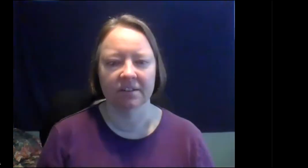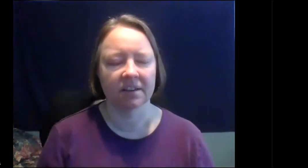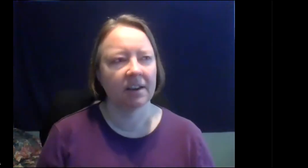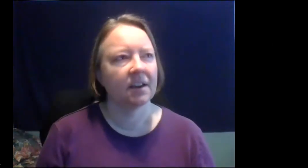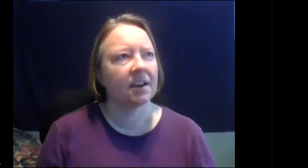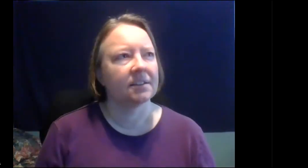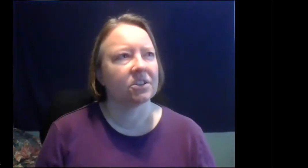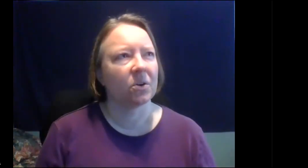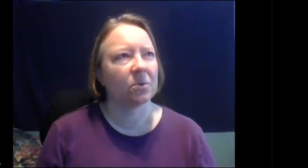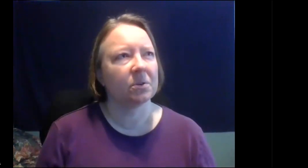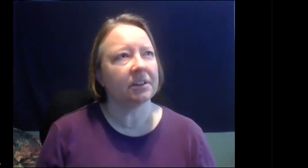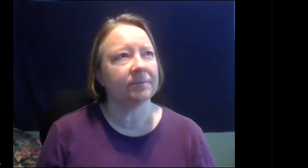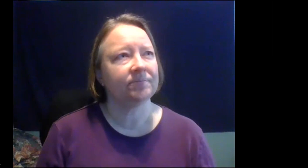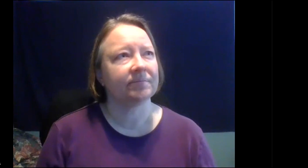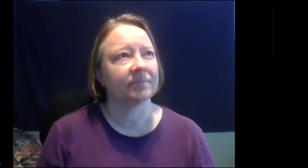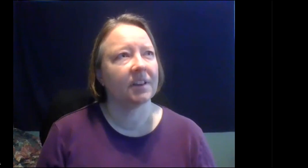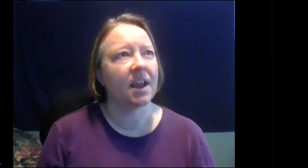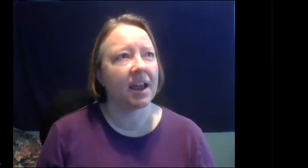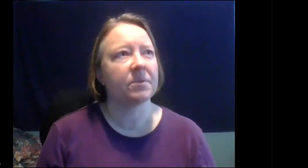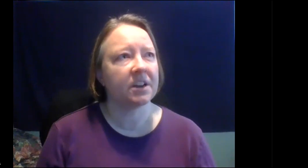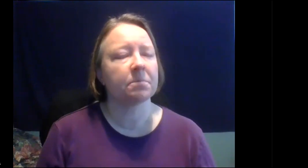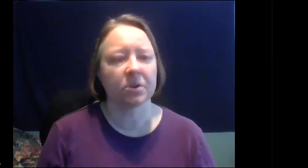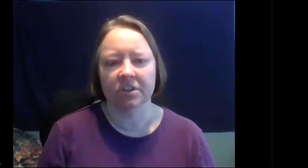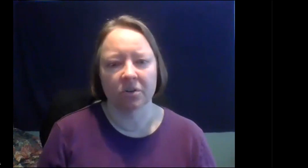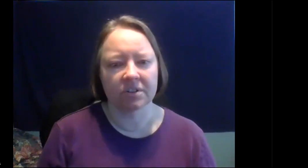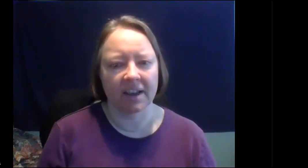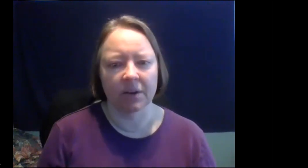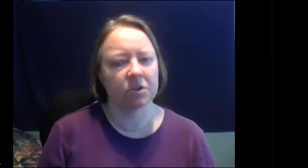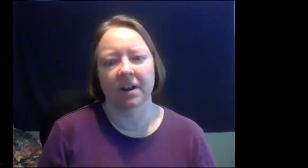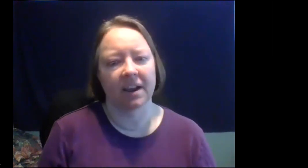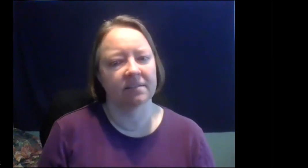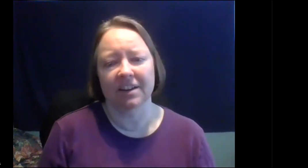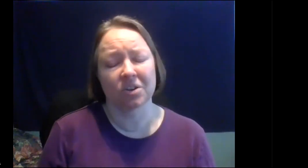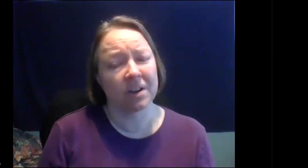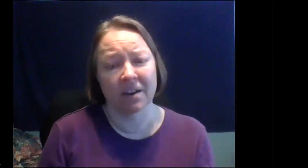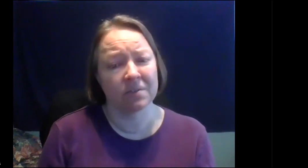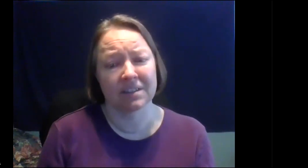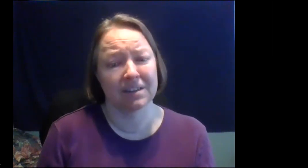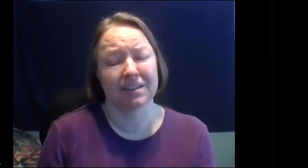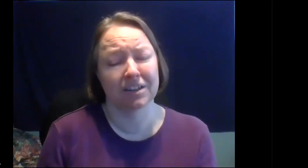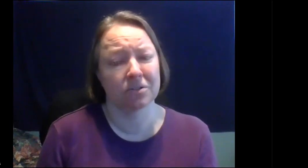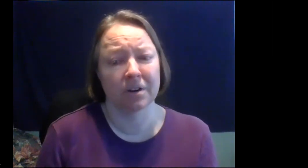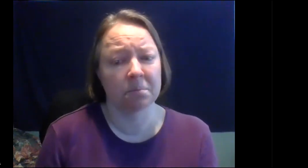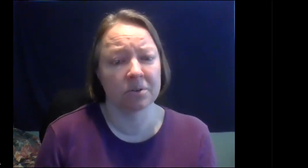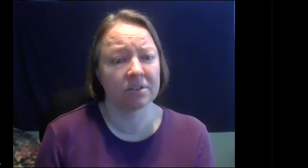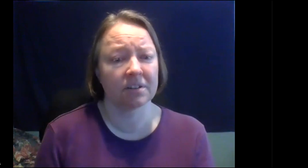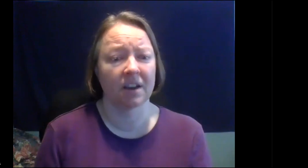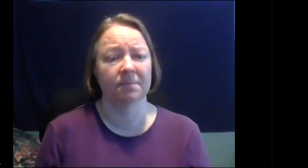signs. So not every deaf person knows sign language, but I don't have the statistics or numbers.